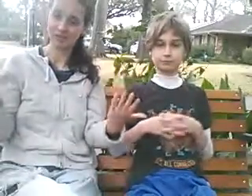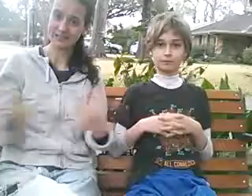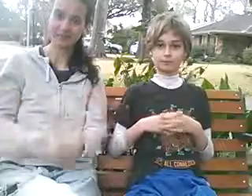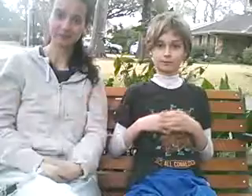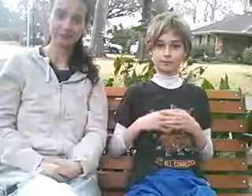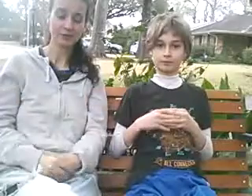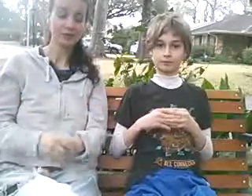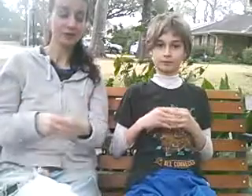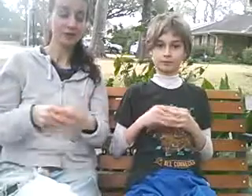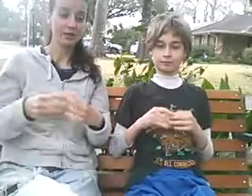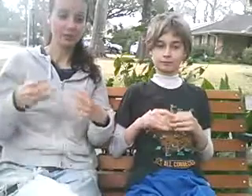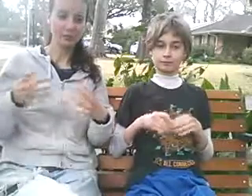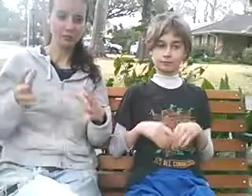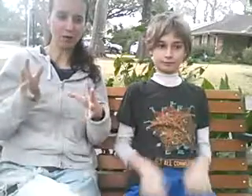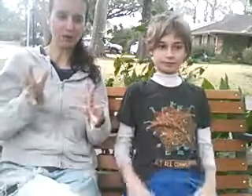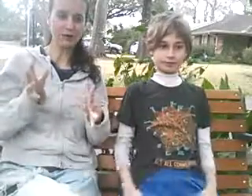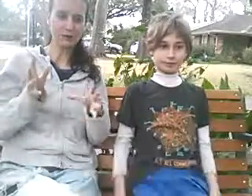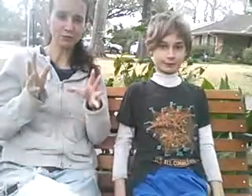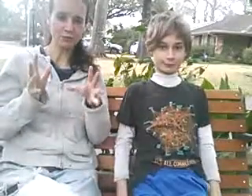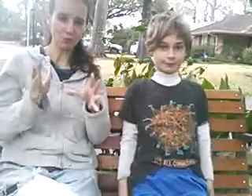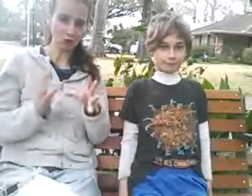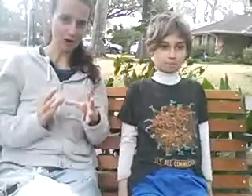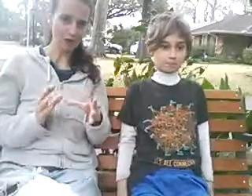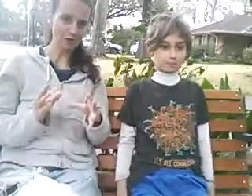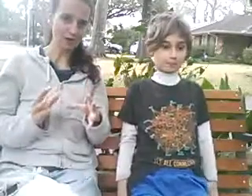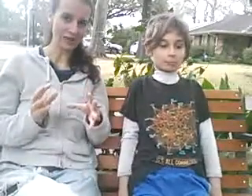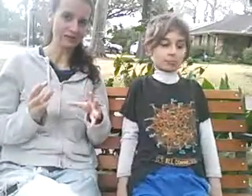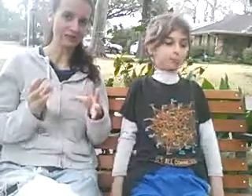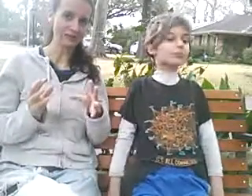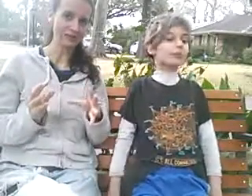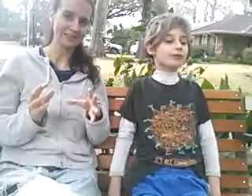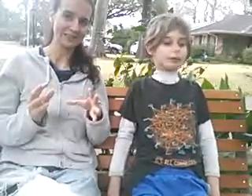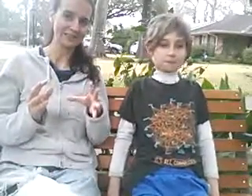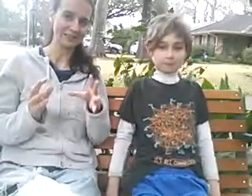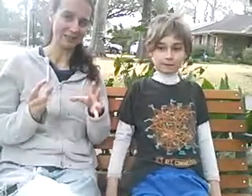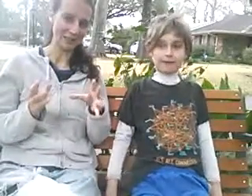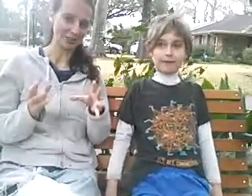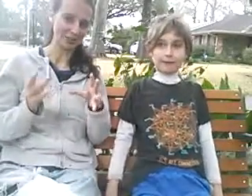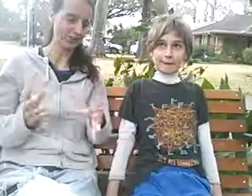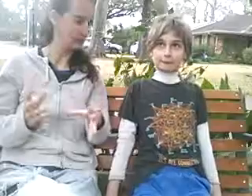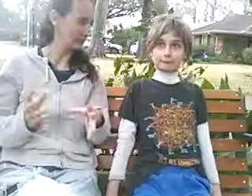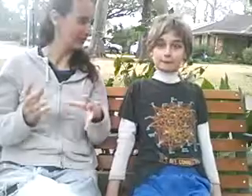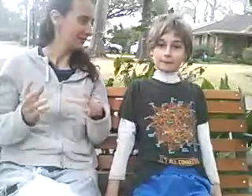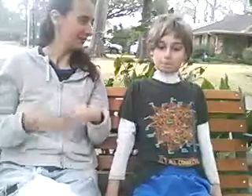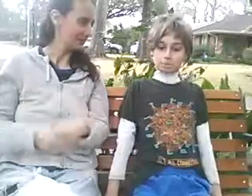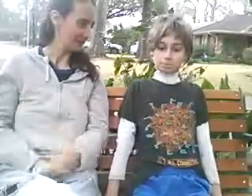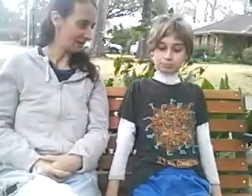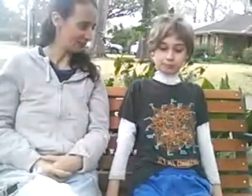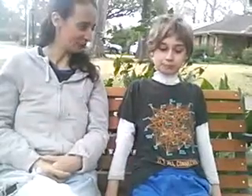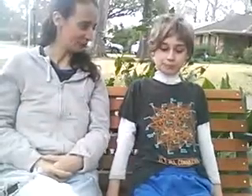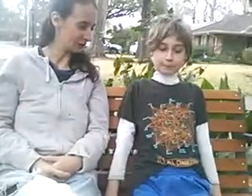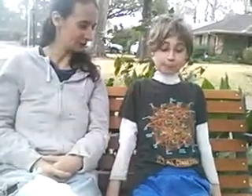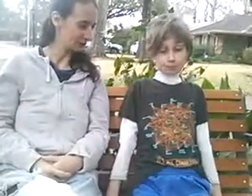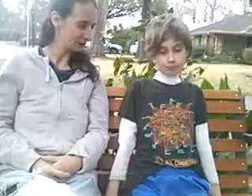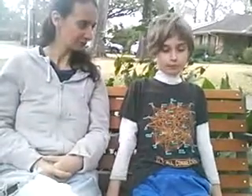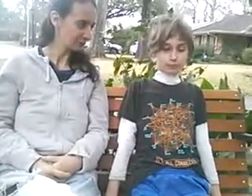yet. You'd probably, if you start watching your child, you'll see that they're actually doing sign language.